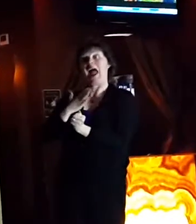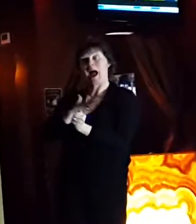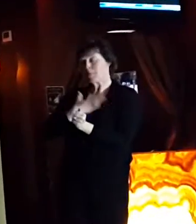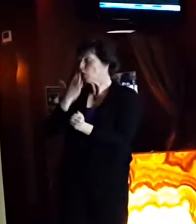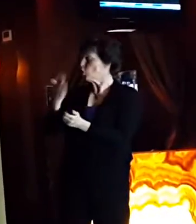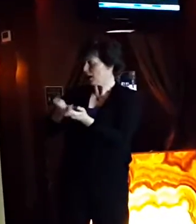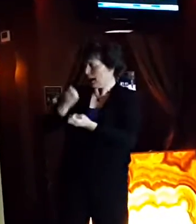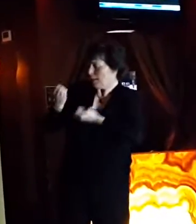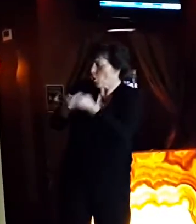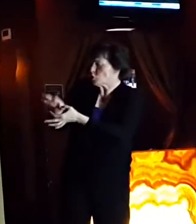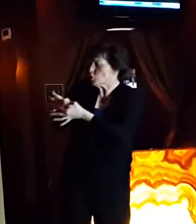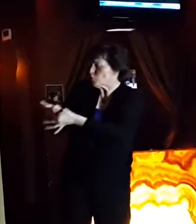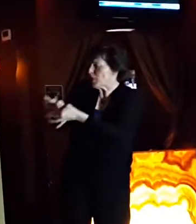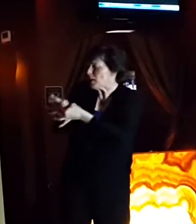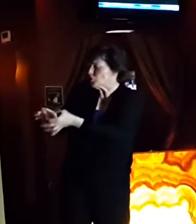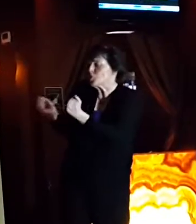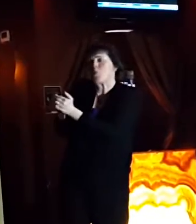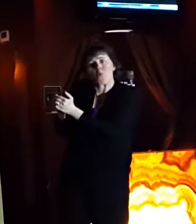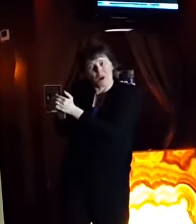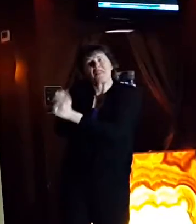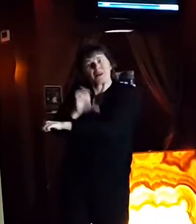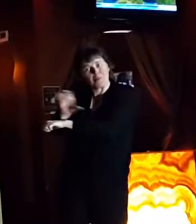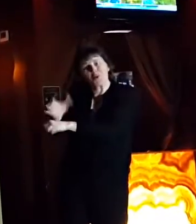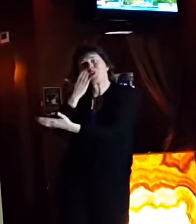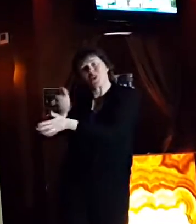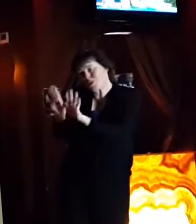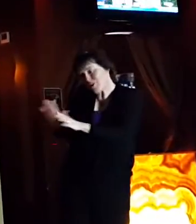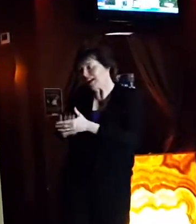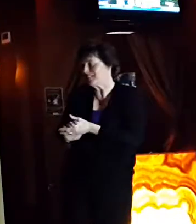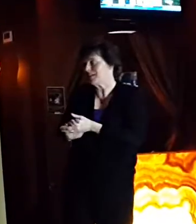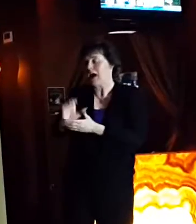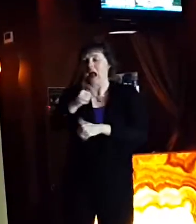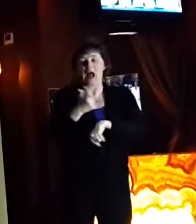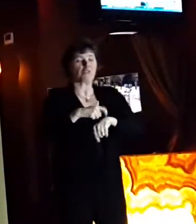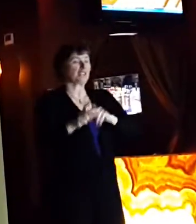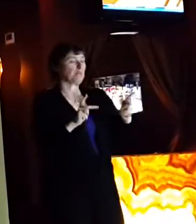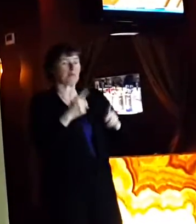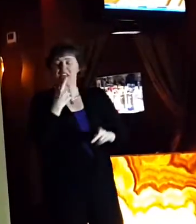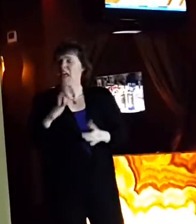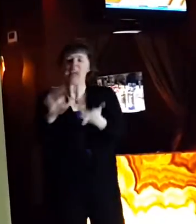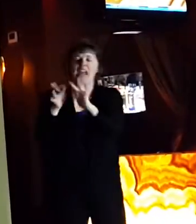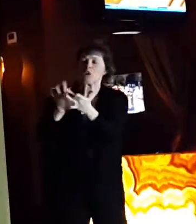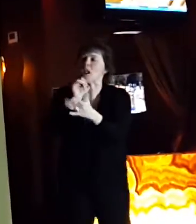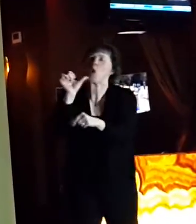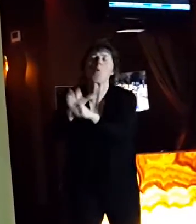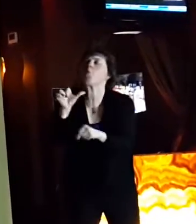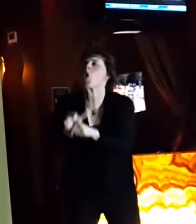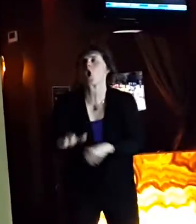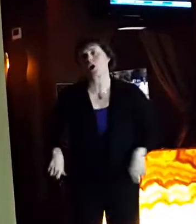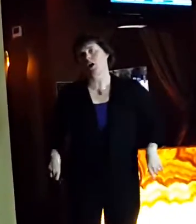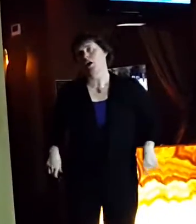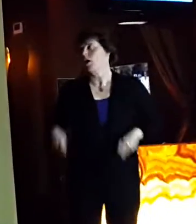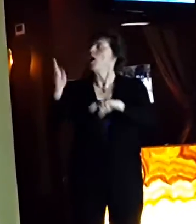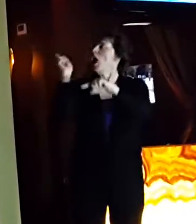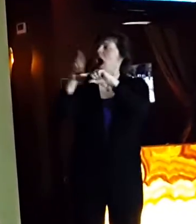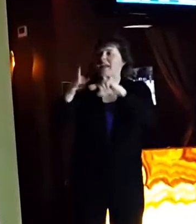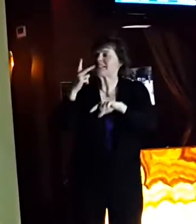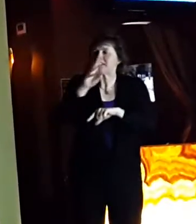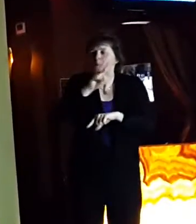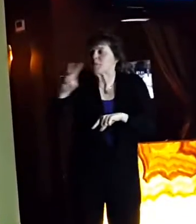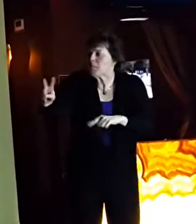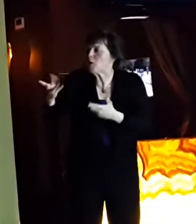that emotional relationship with your computer. Fantastic. Other times now it's really like, the internet doesn't work. Or, I can't get to this page. And you're